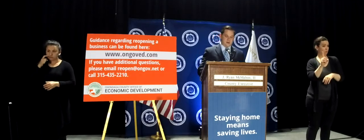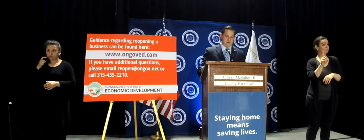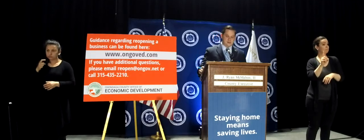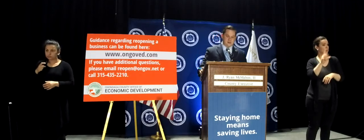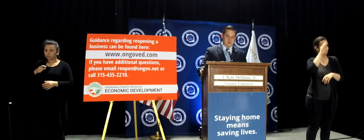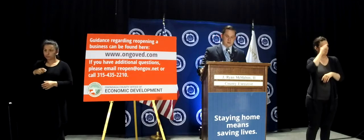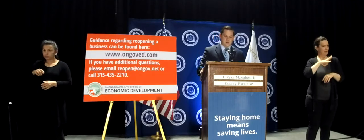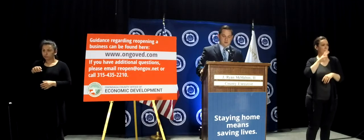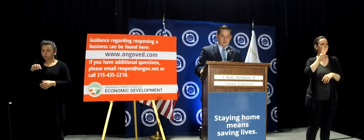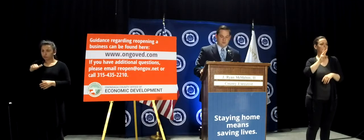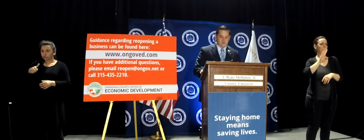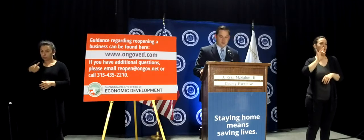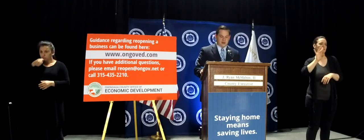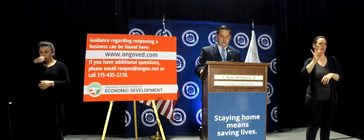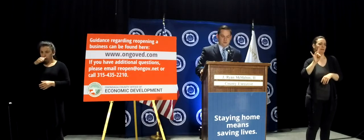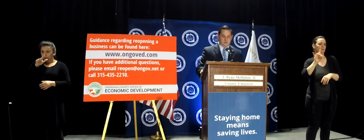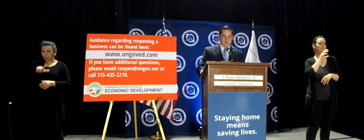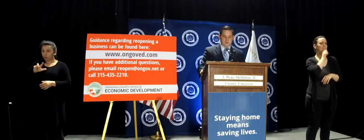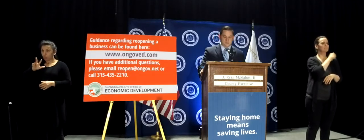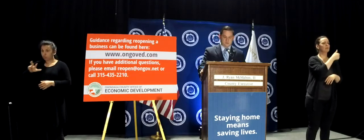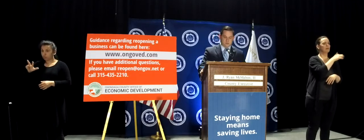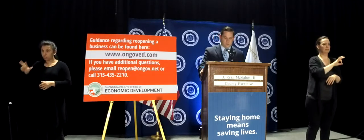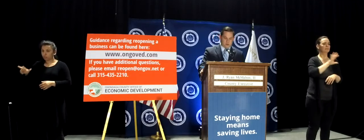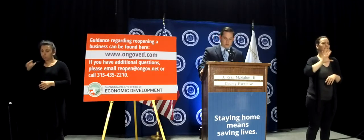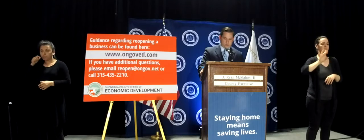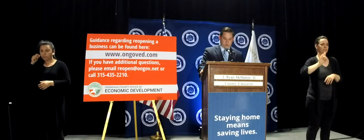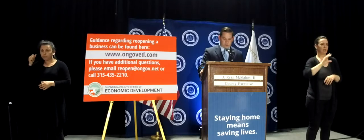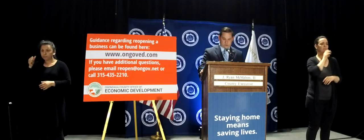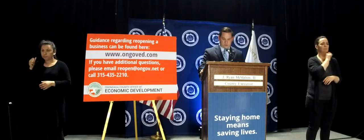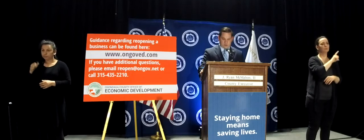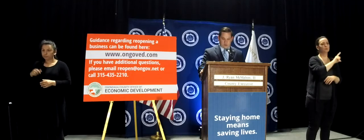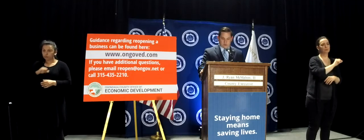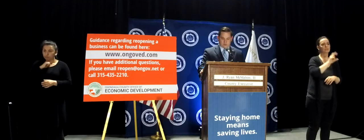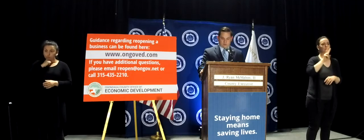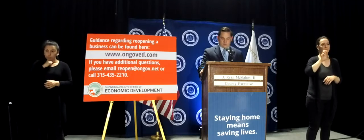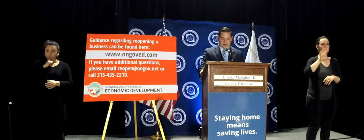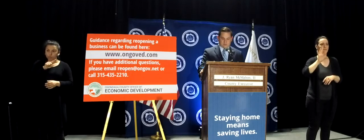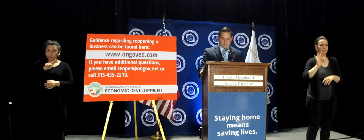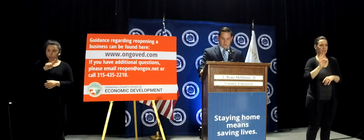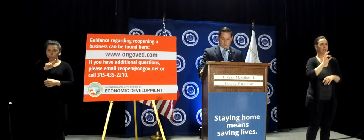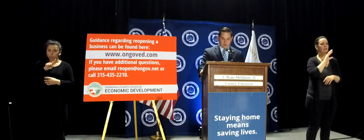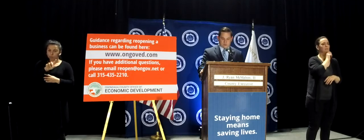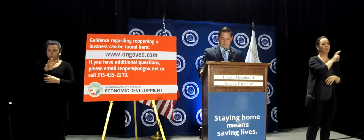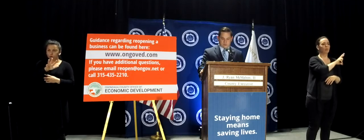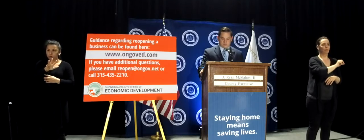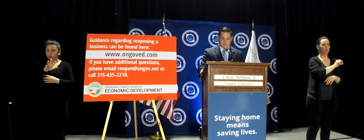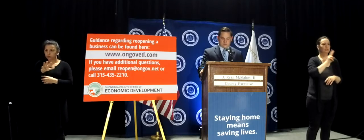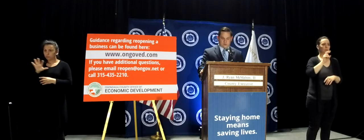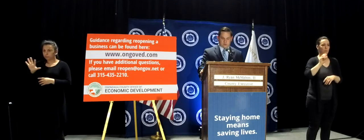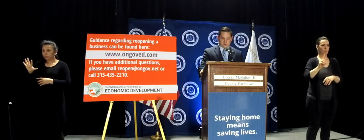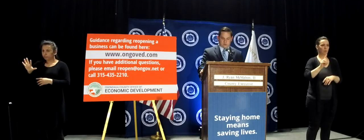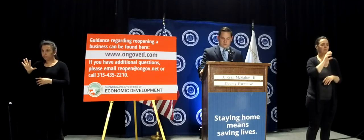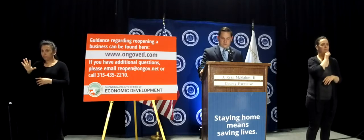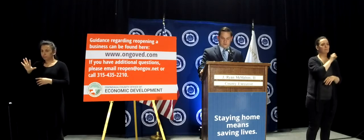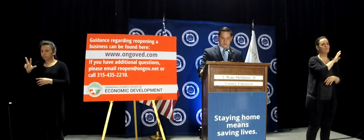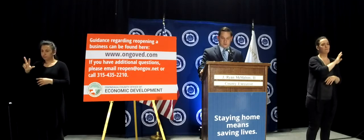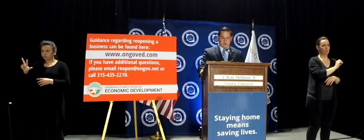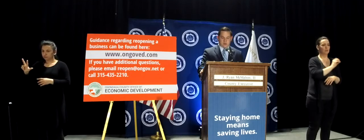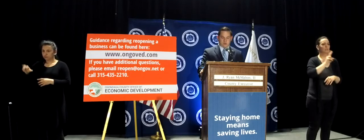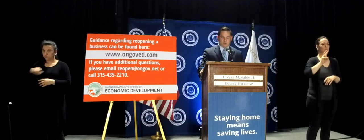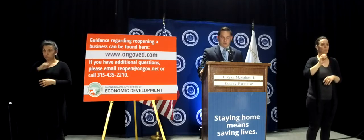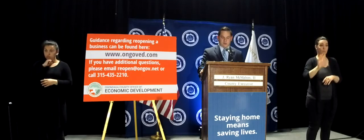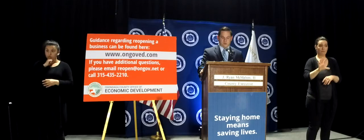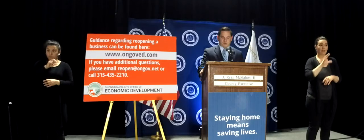58 under 19, 259 in their 20s, 201 in their 30s, 205 in their 40s, 252 in their